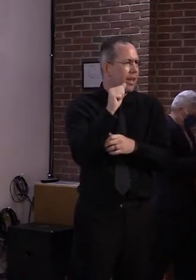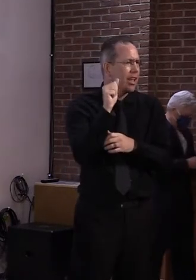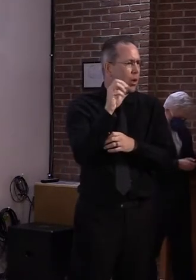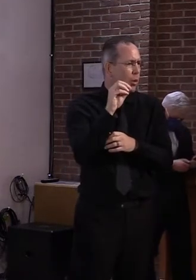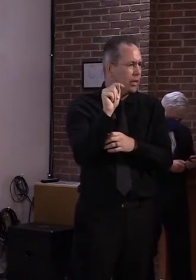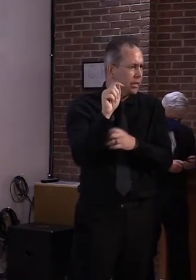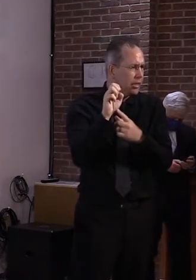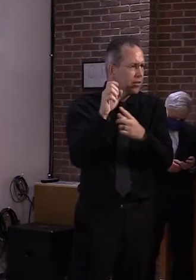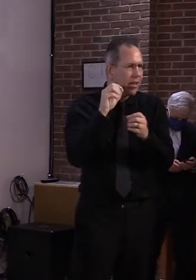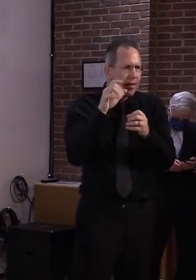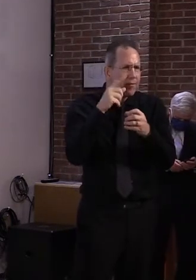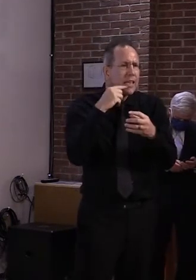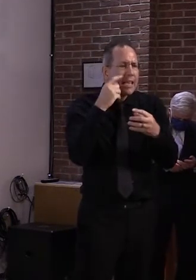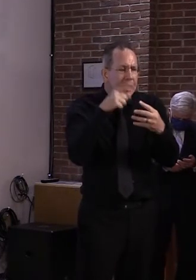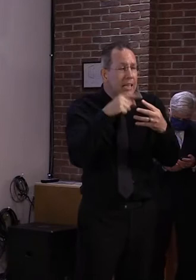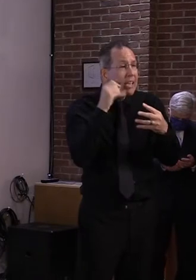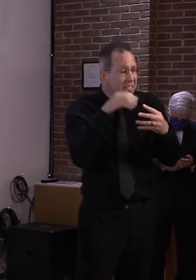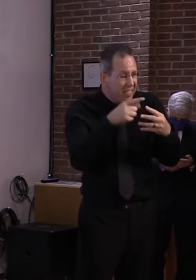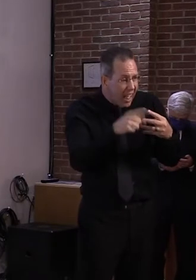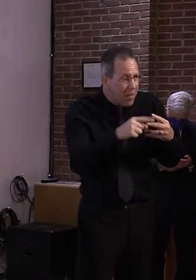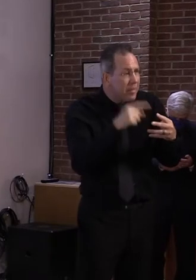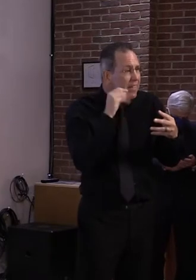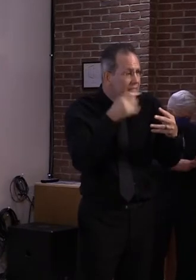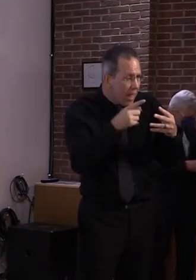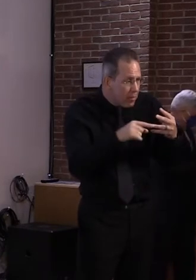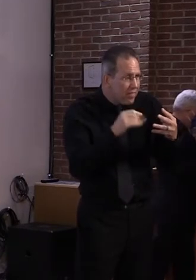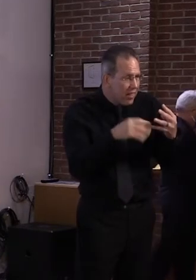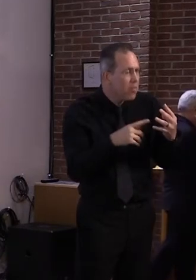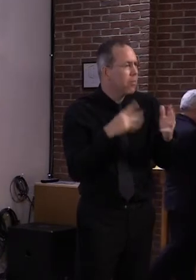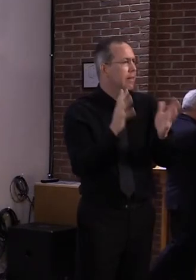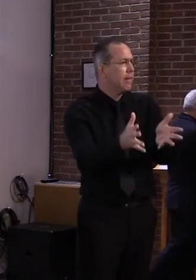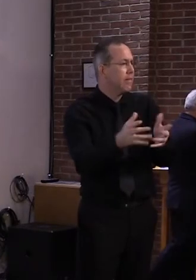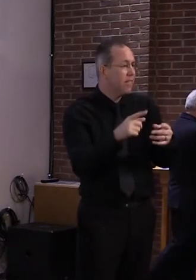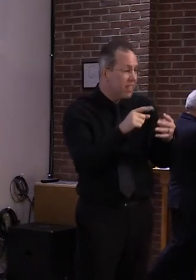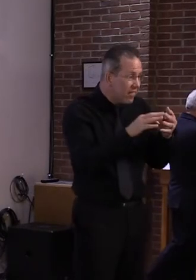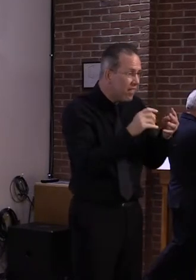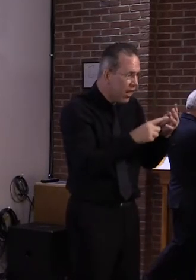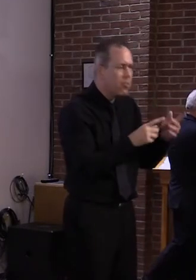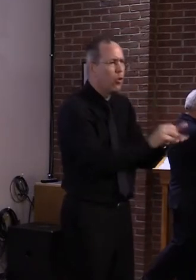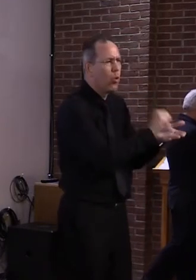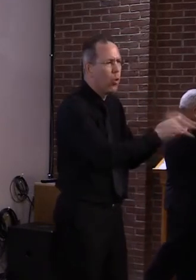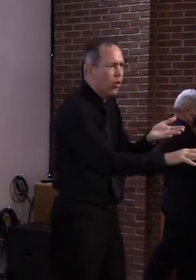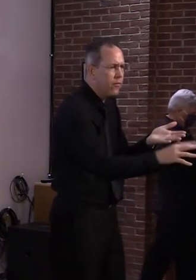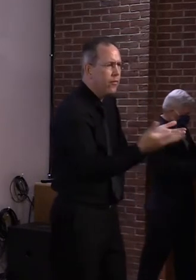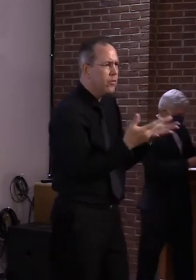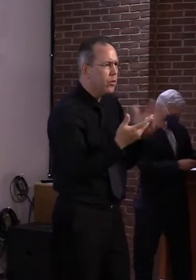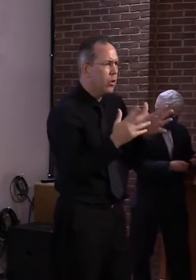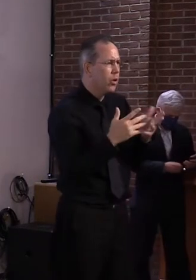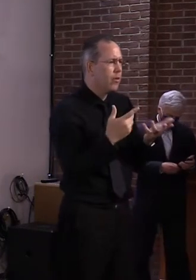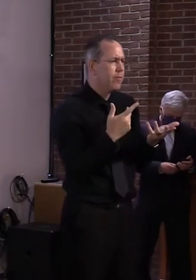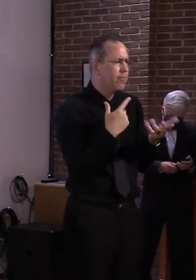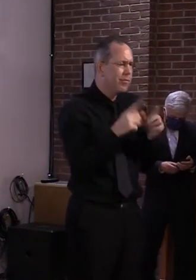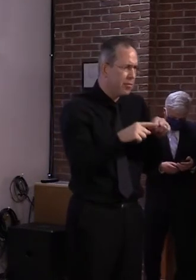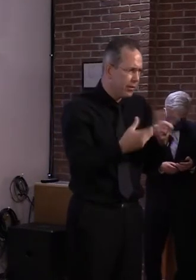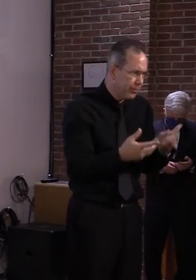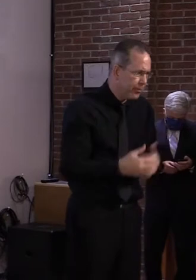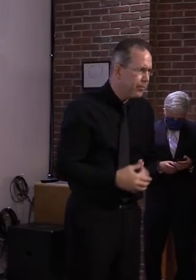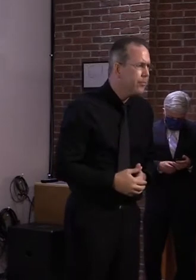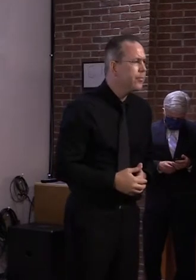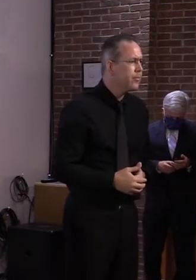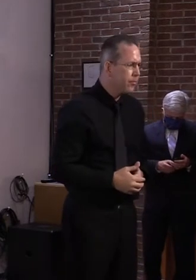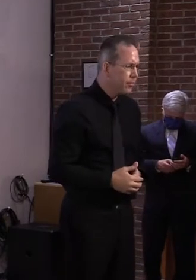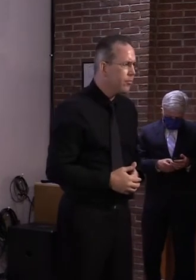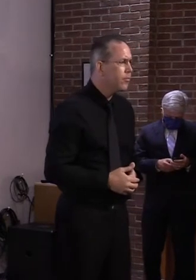criteria out. It's not across the board. You can do anything you want. But it also talked about not just chalk, but